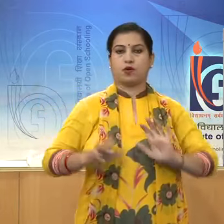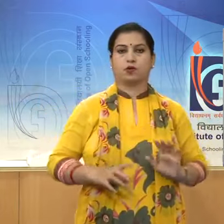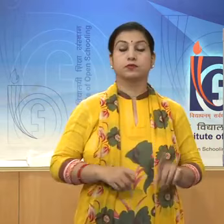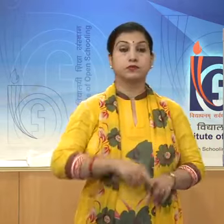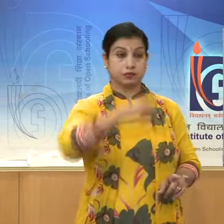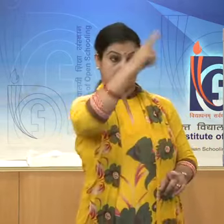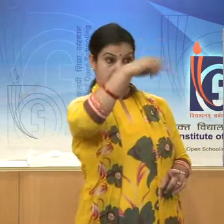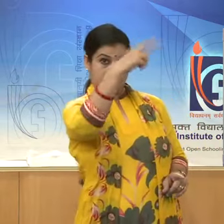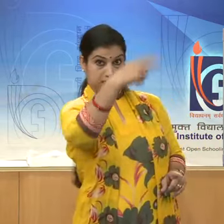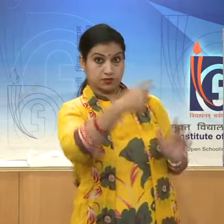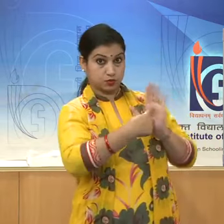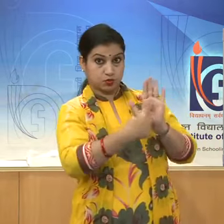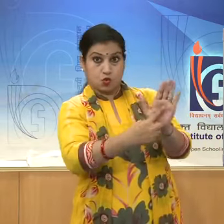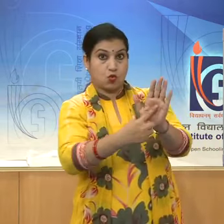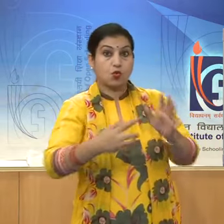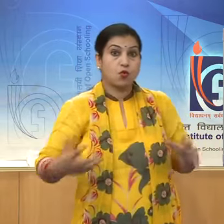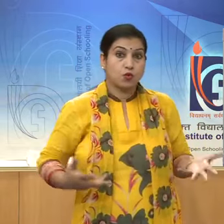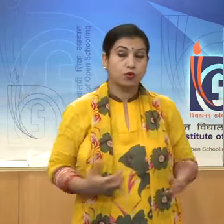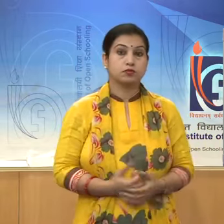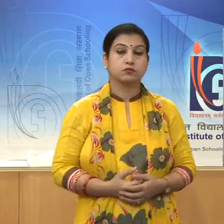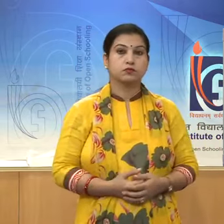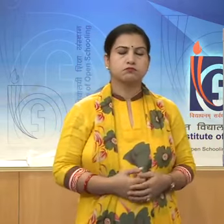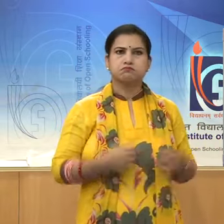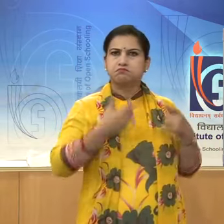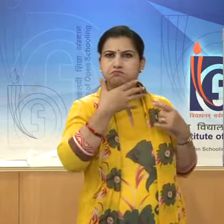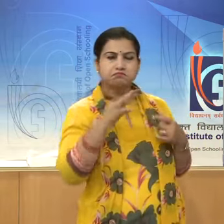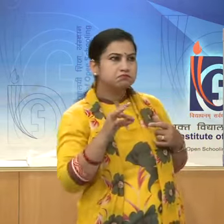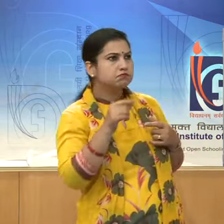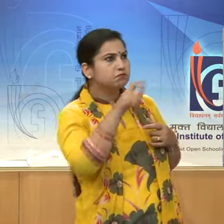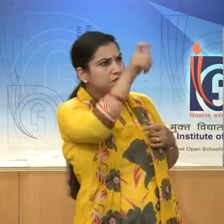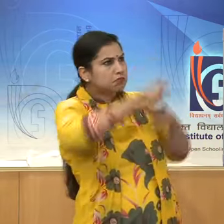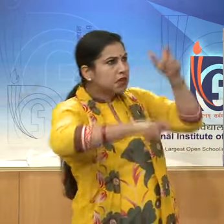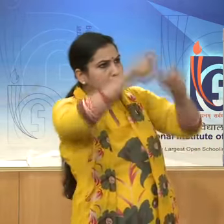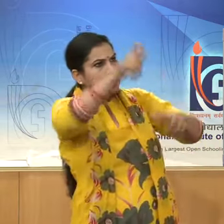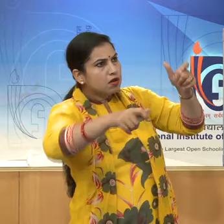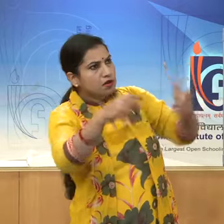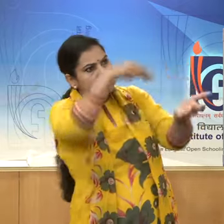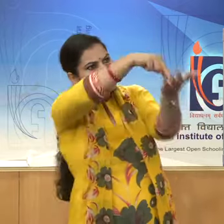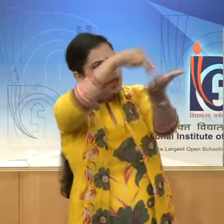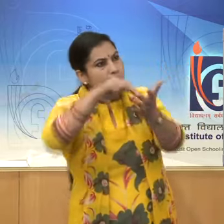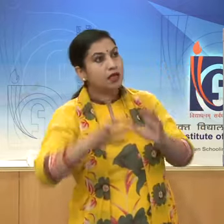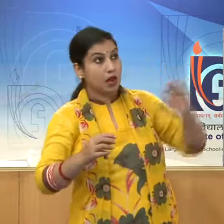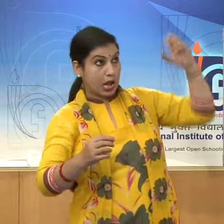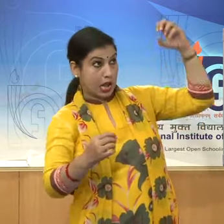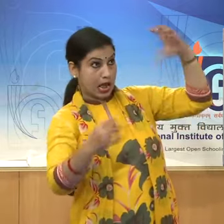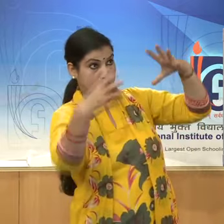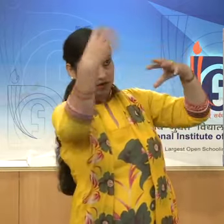The painting shows effective use of light